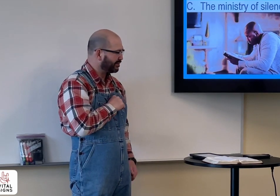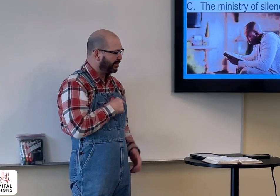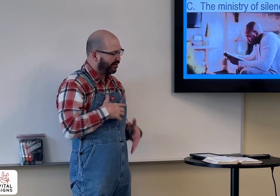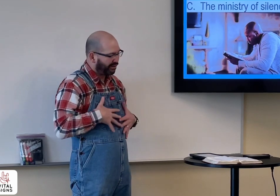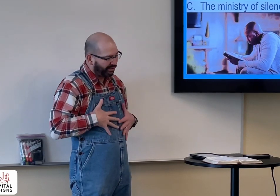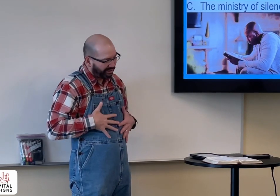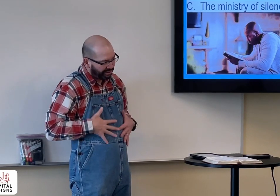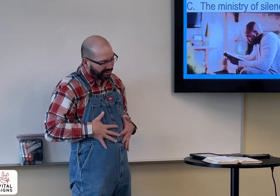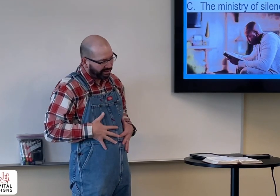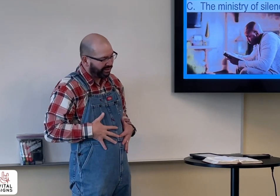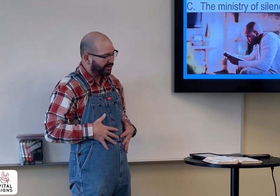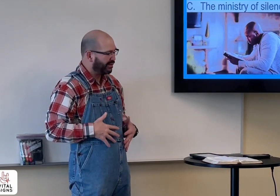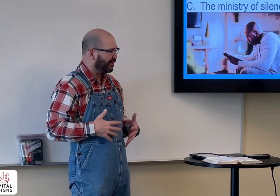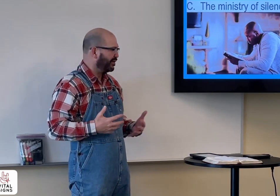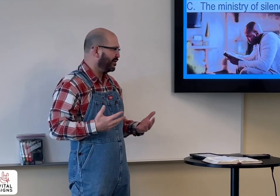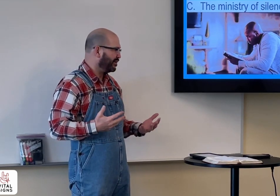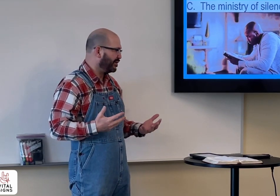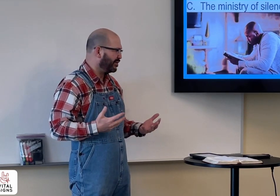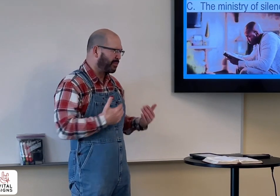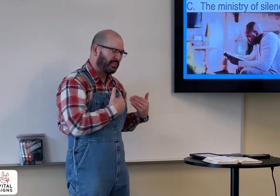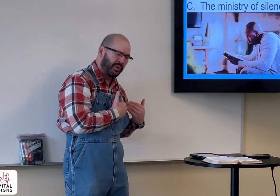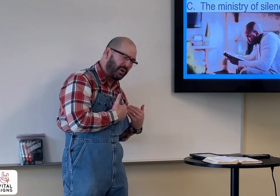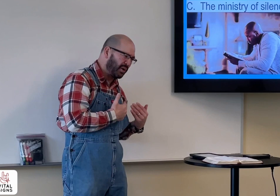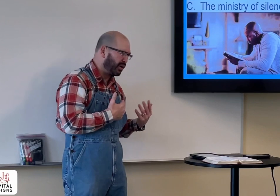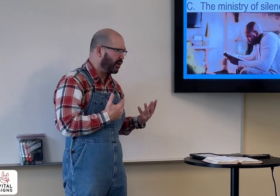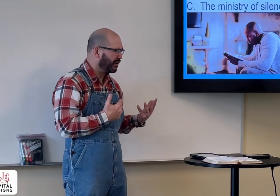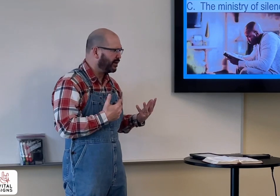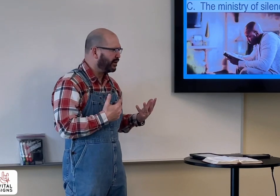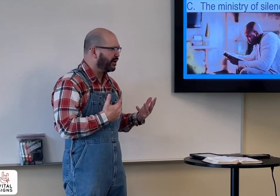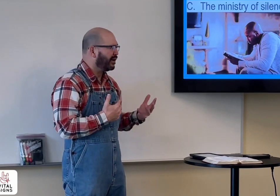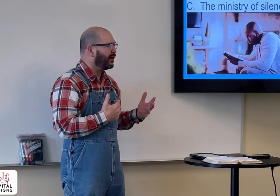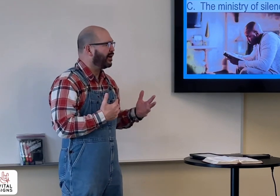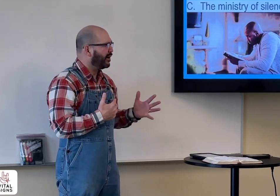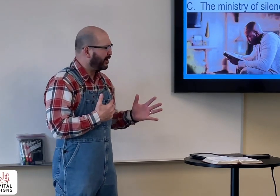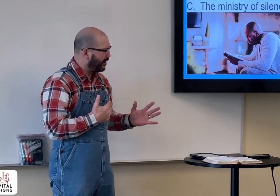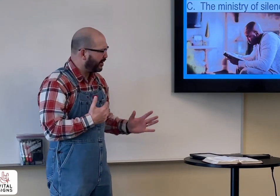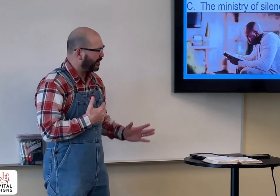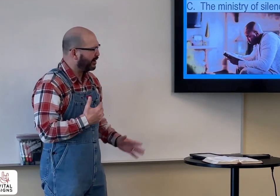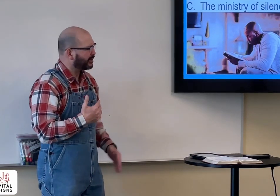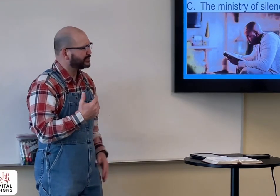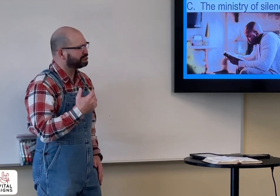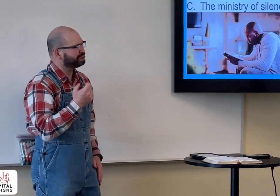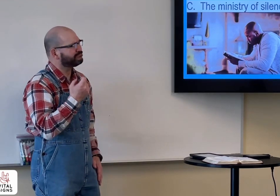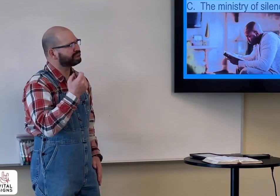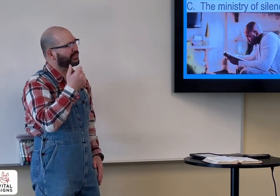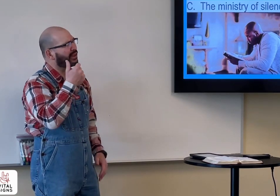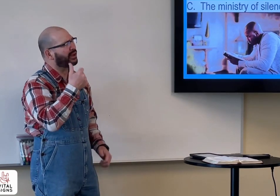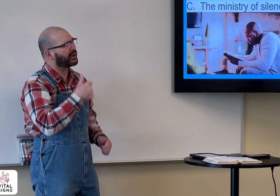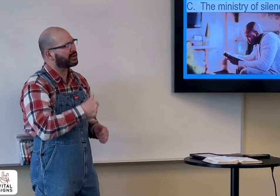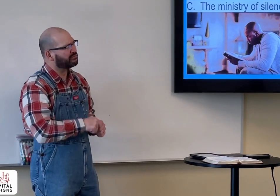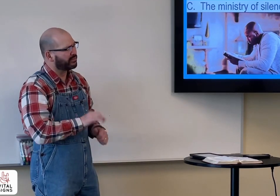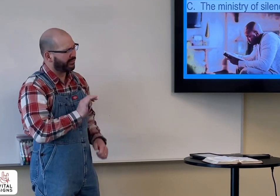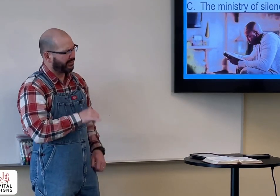I had this guilt and this, you know, dread, this burden on me. I